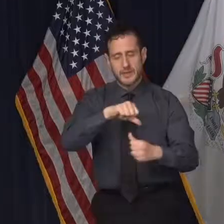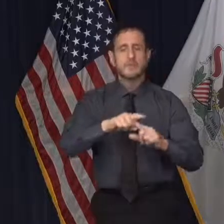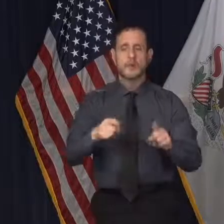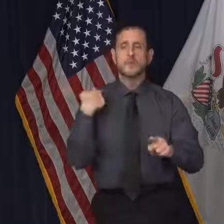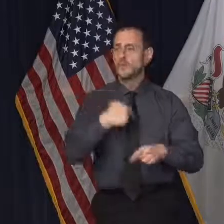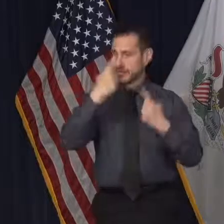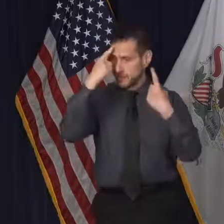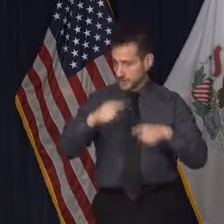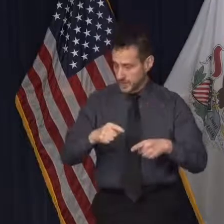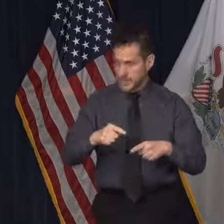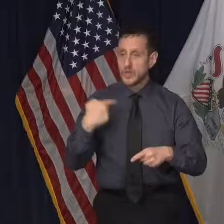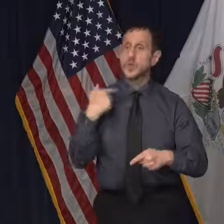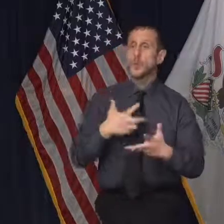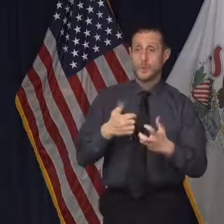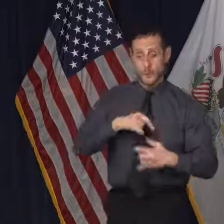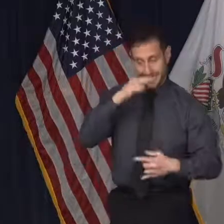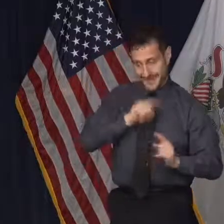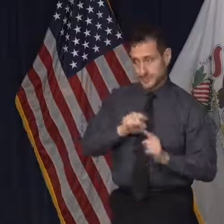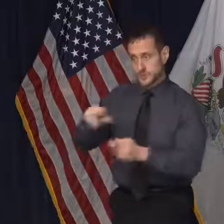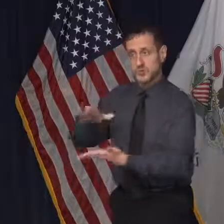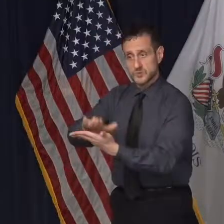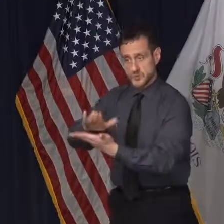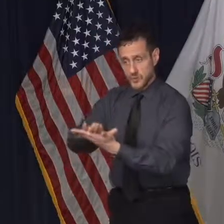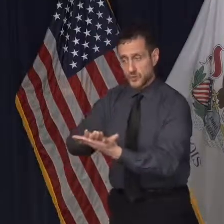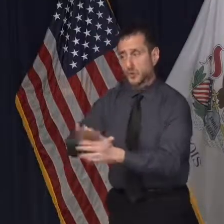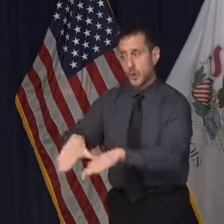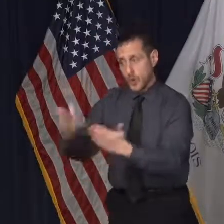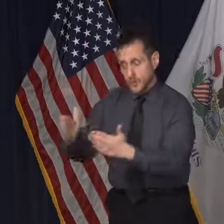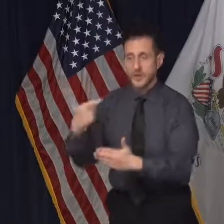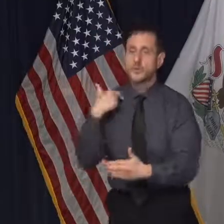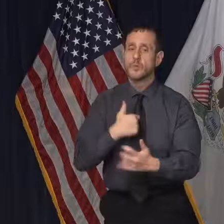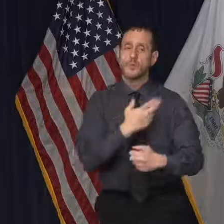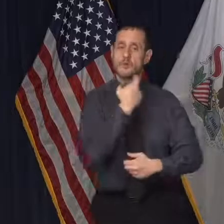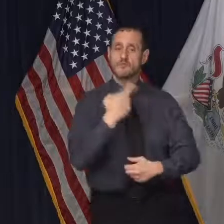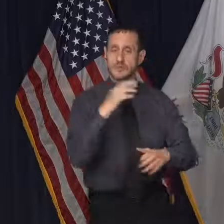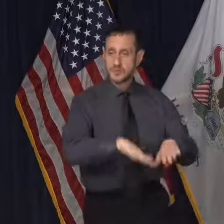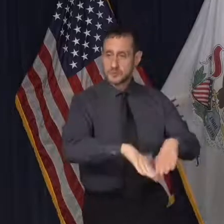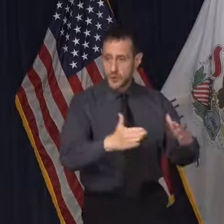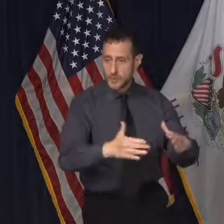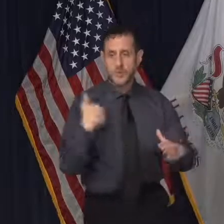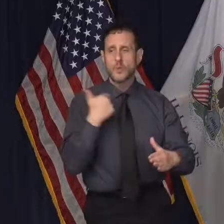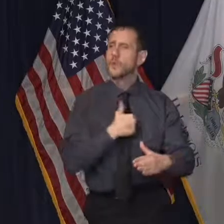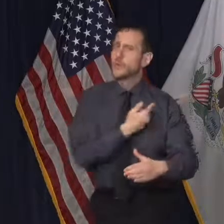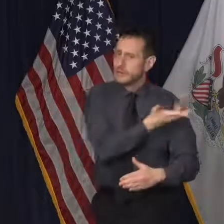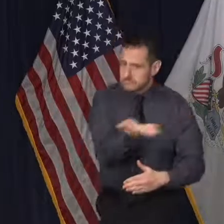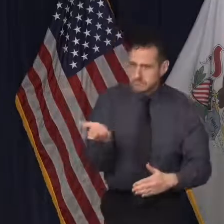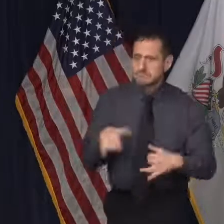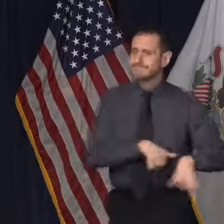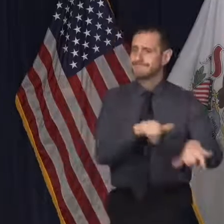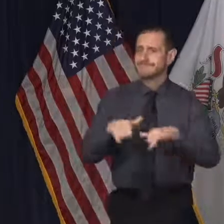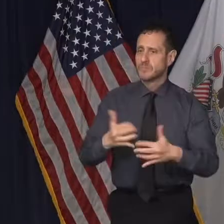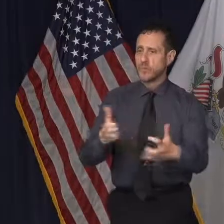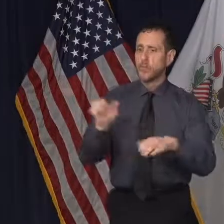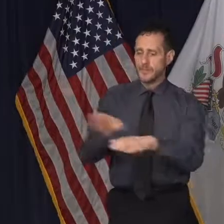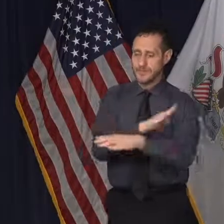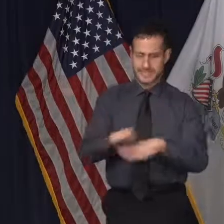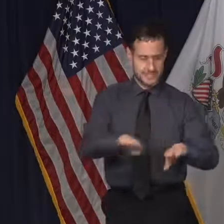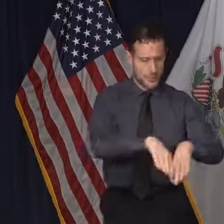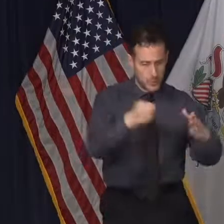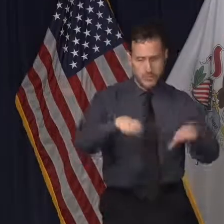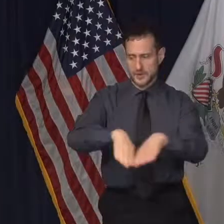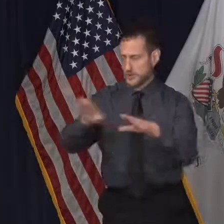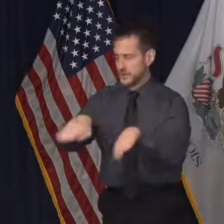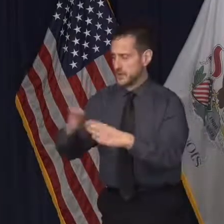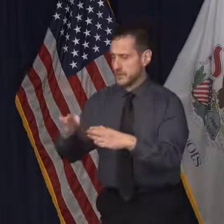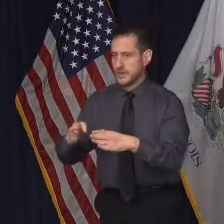in school. We all want our restaurants open. We all want all of our businesses open, and we can do that by wearing